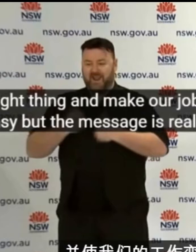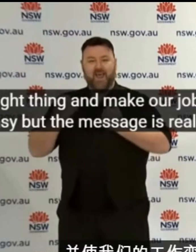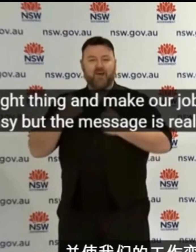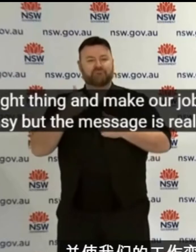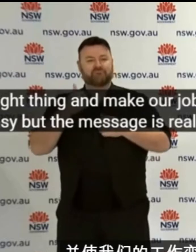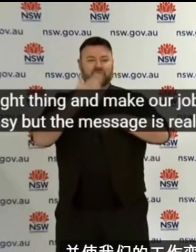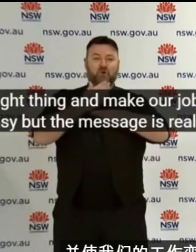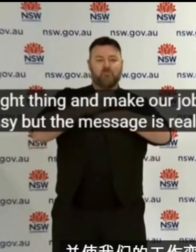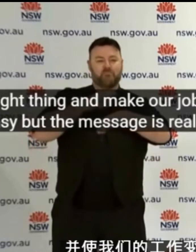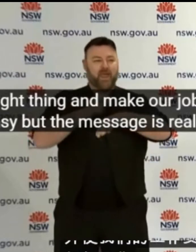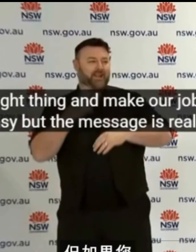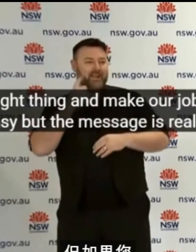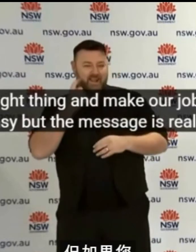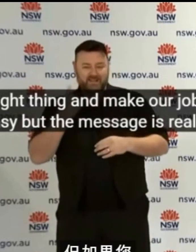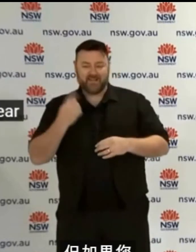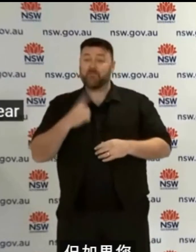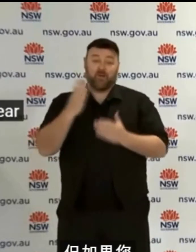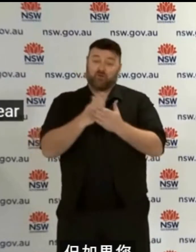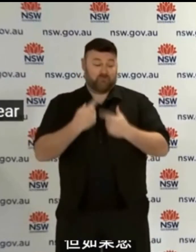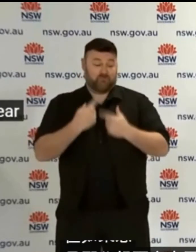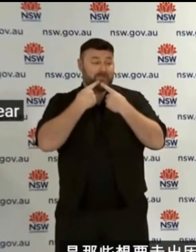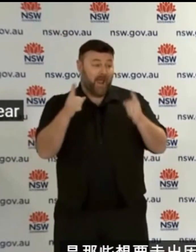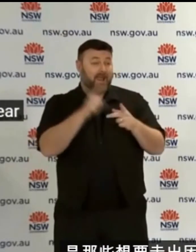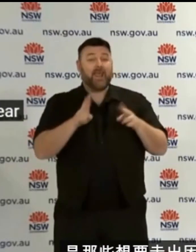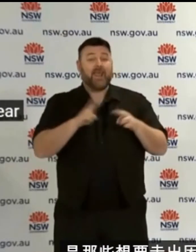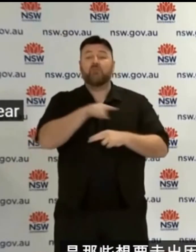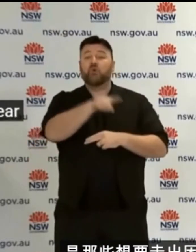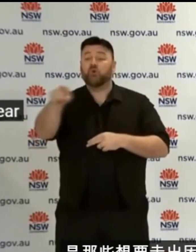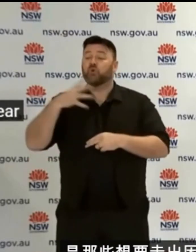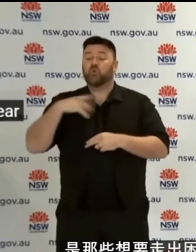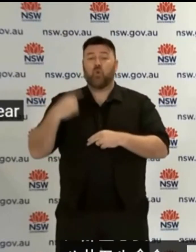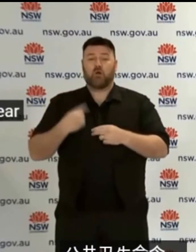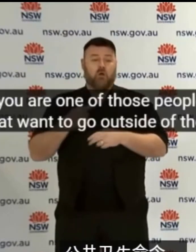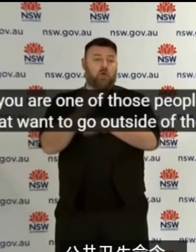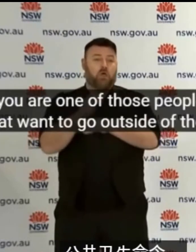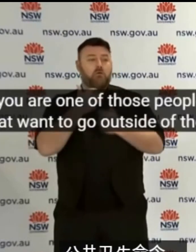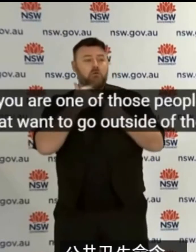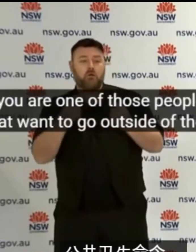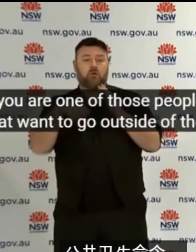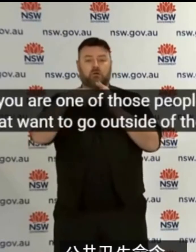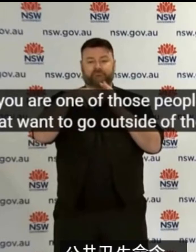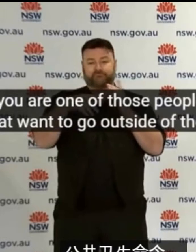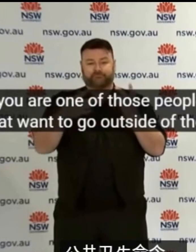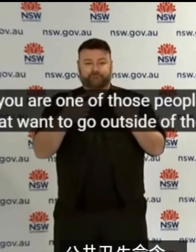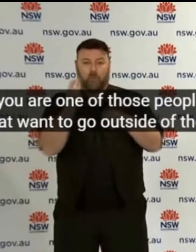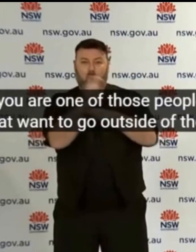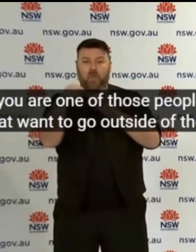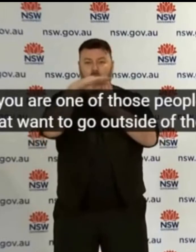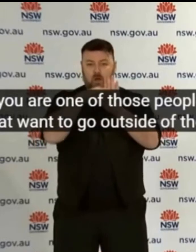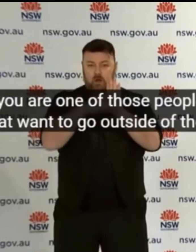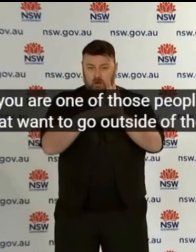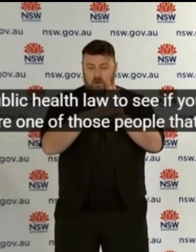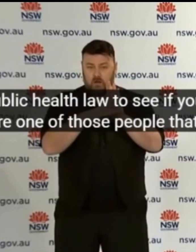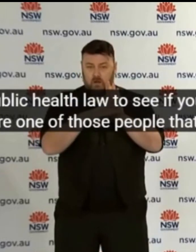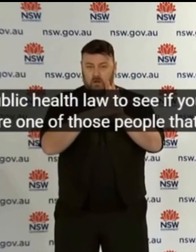really clear. If you are one of those people that want to go outside of the public health orders, if you are one of those people that want to put